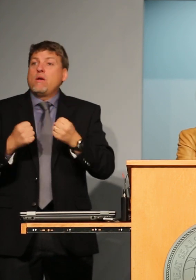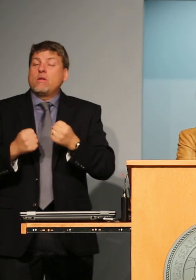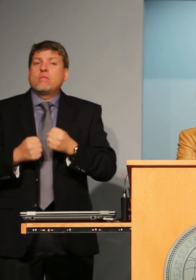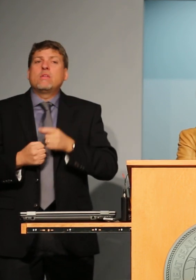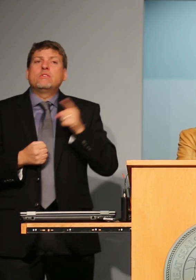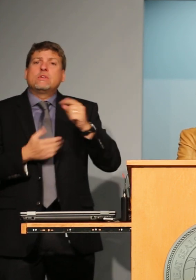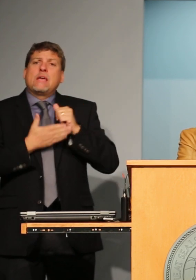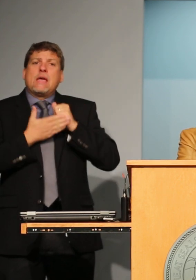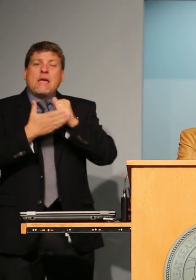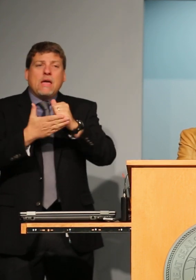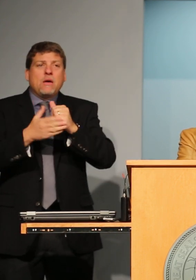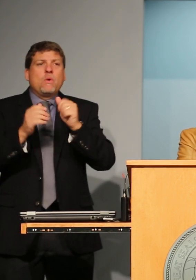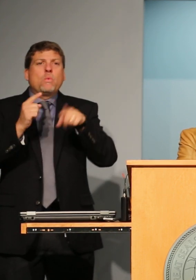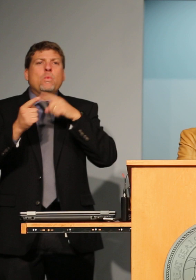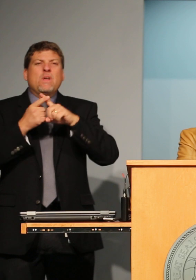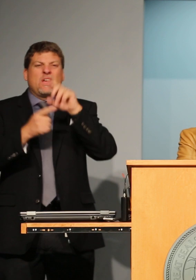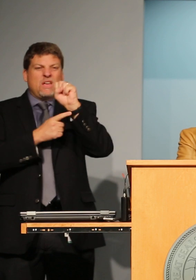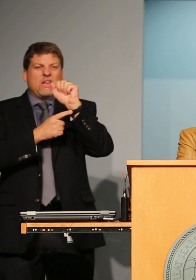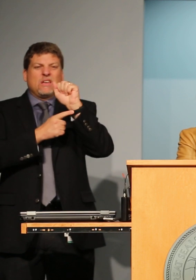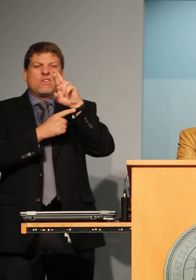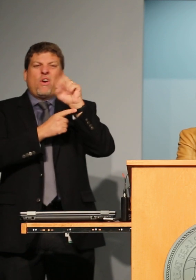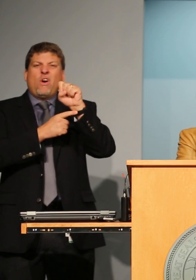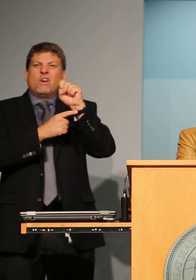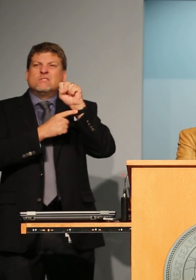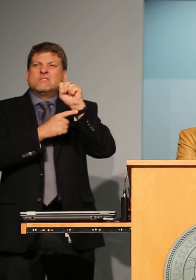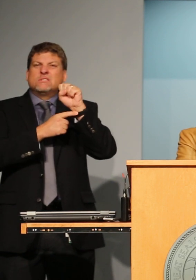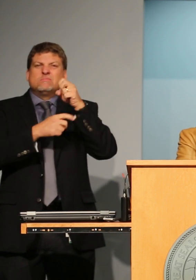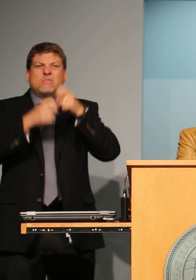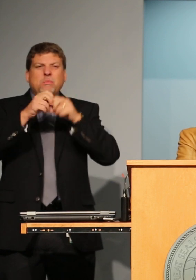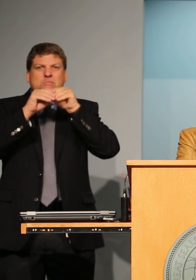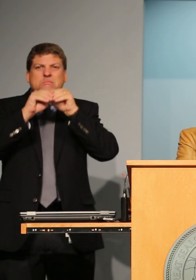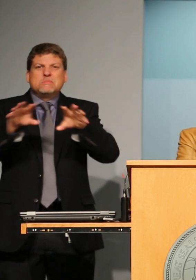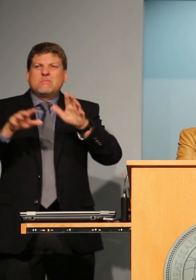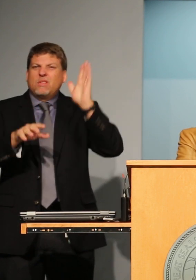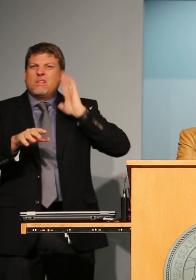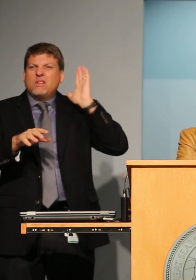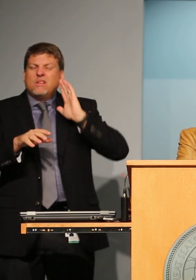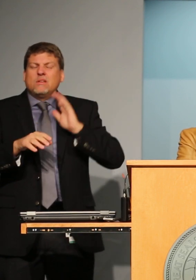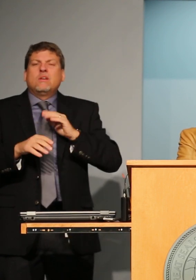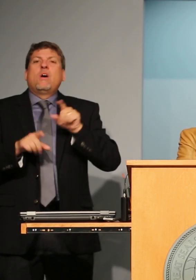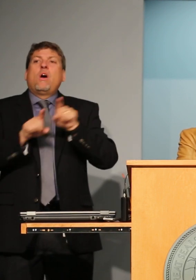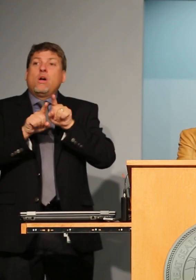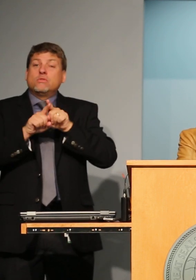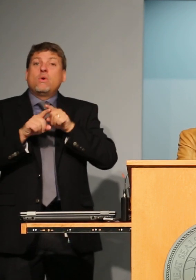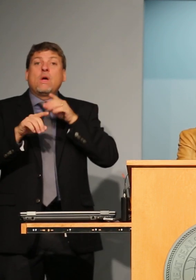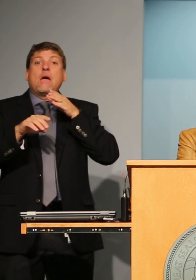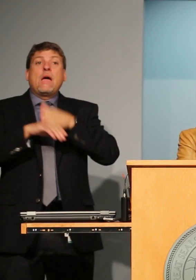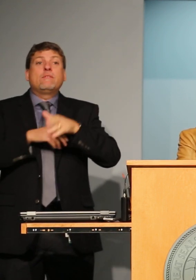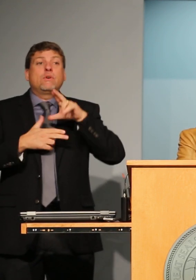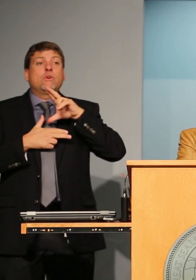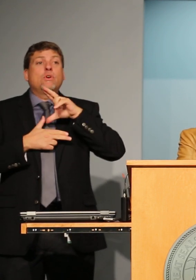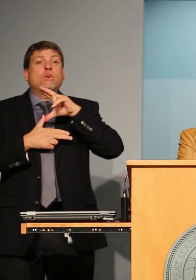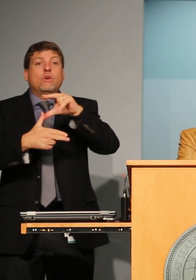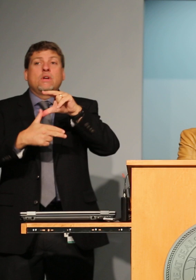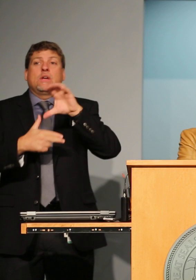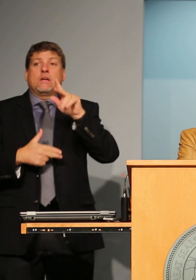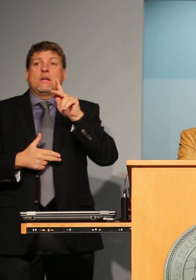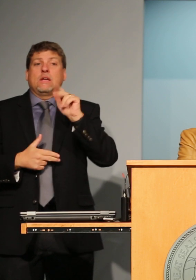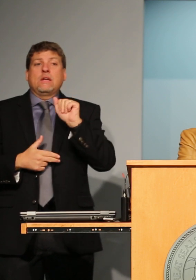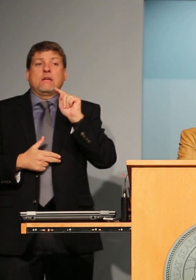to the SARS pandemic and deployed by the CDC to the Astrodome following Hurricane